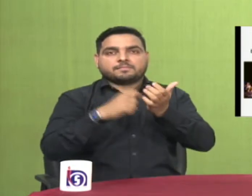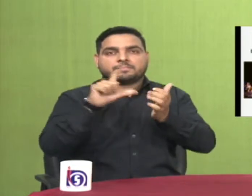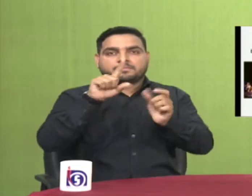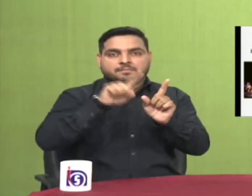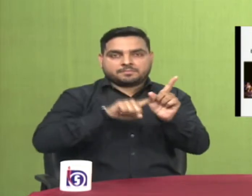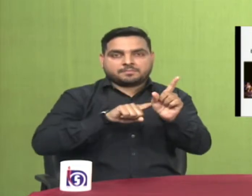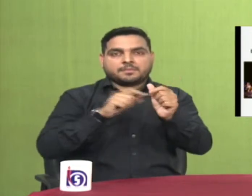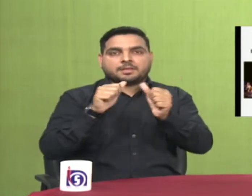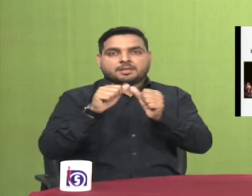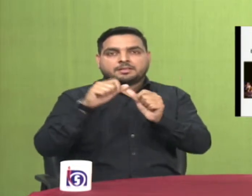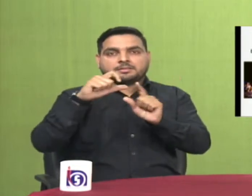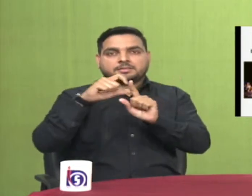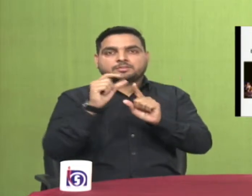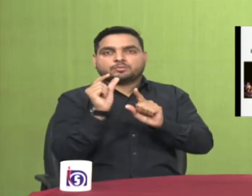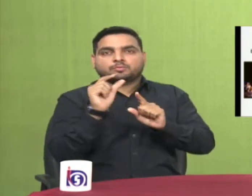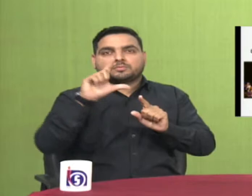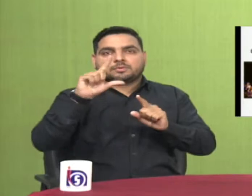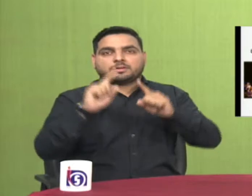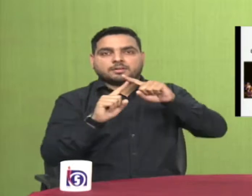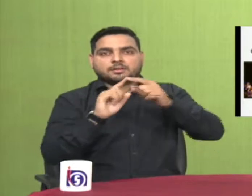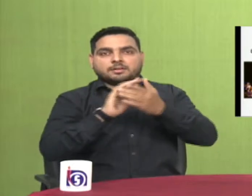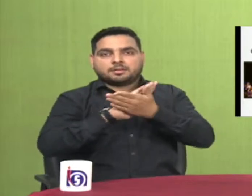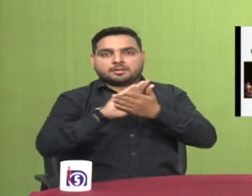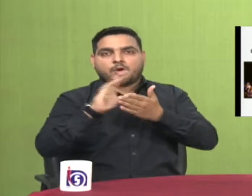Stage 7 is early adulthood,